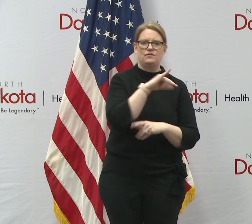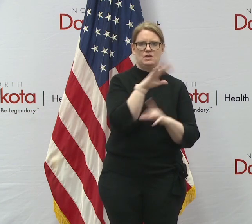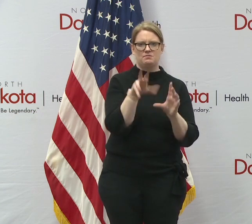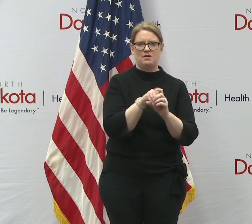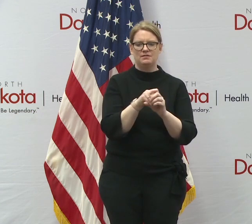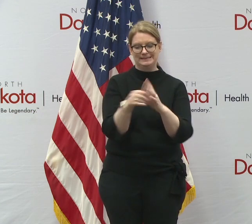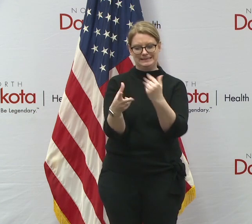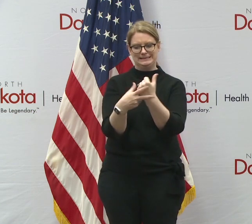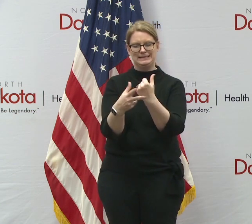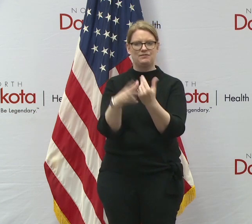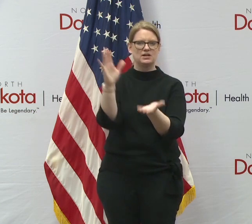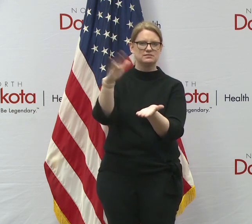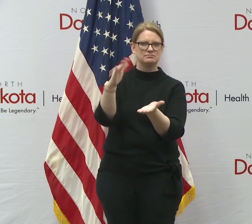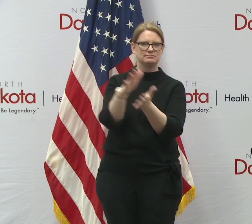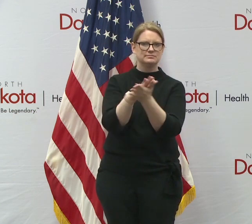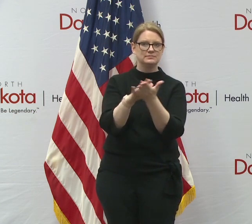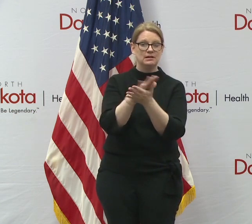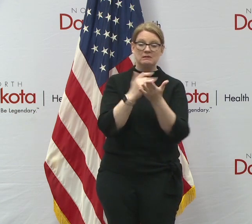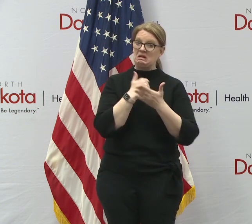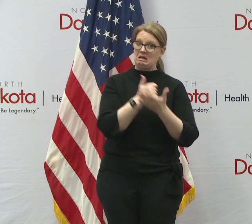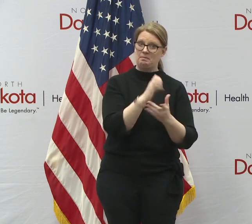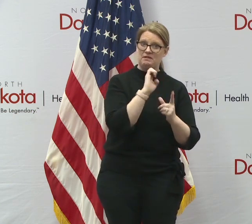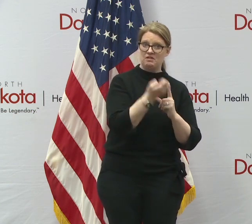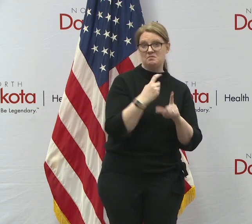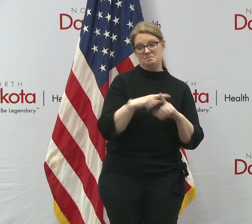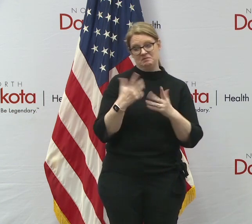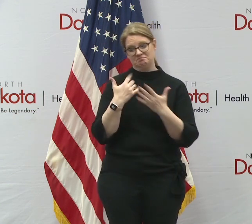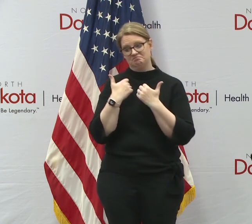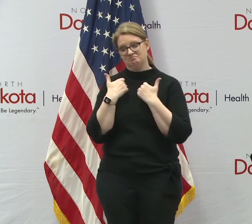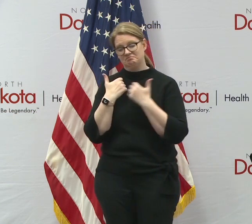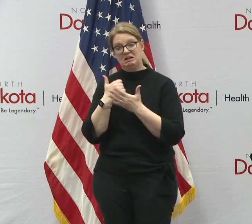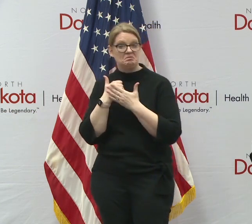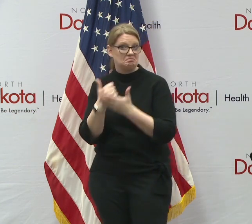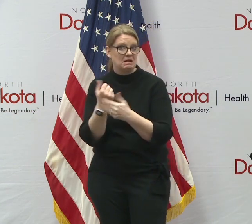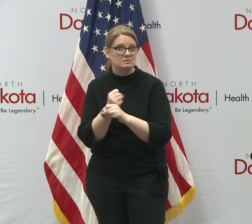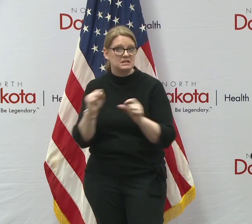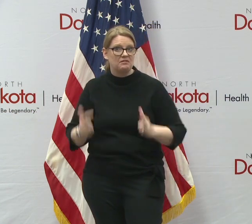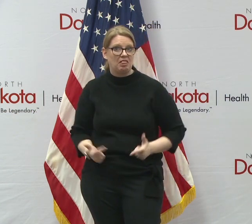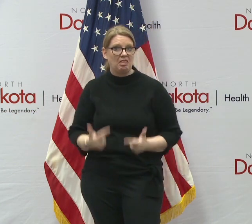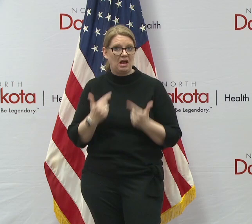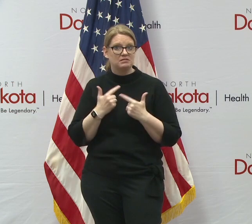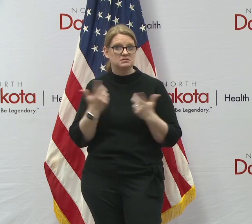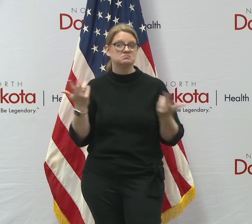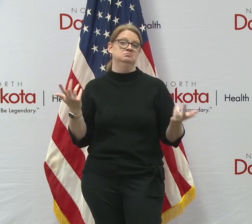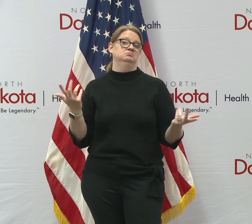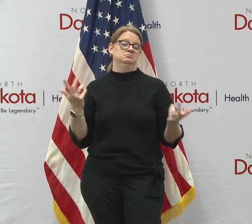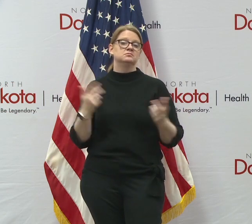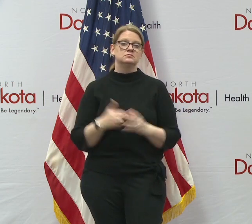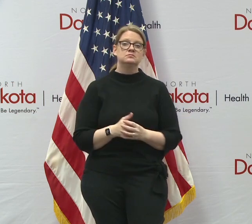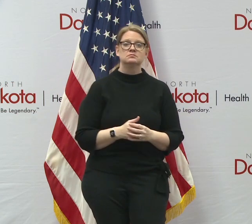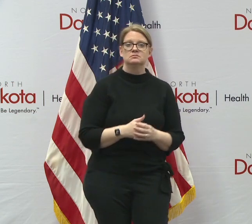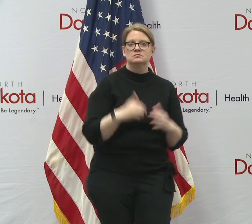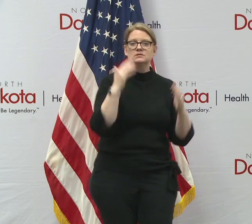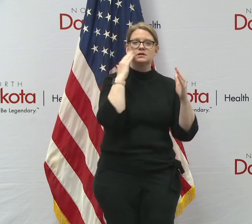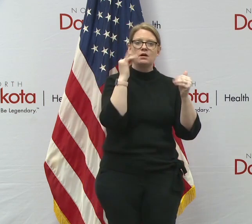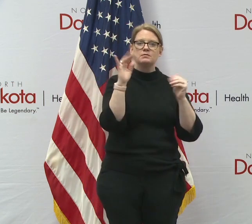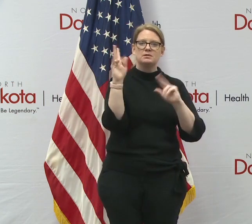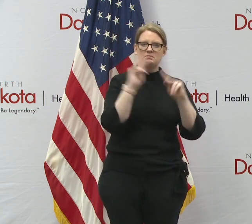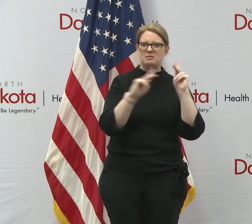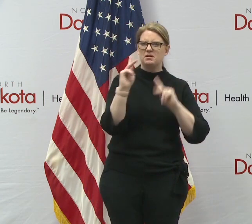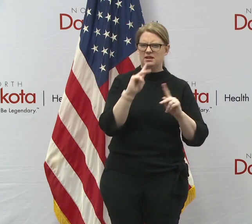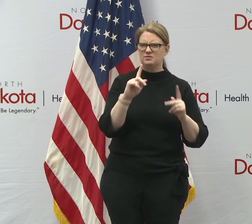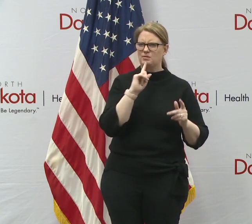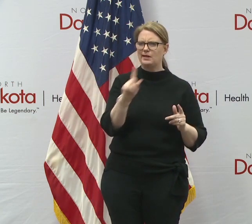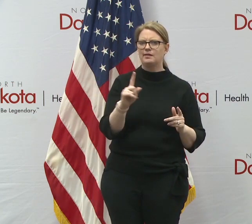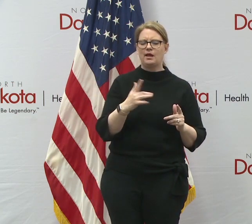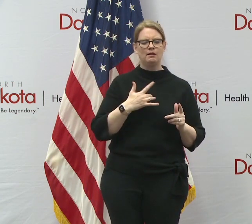you're doing something that not just helping the environment, might help save lives. So again, we hope that people can find the spirit of community and collaboration in